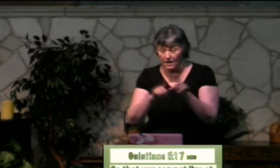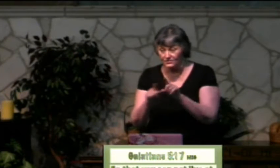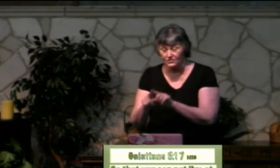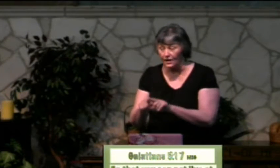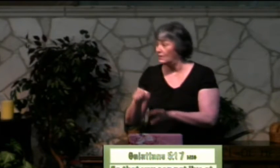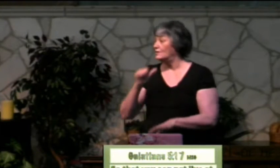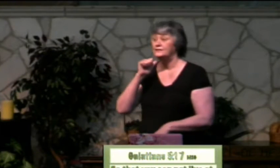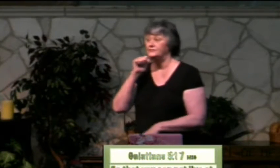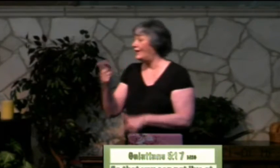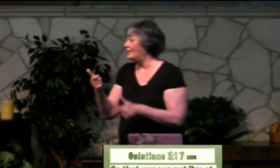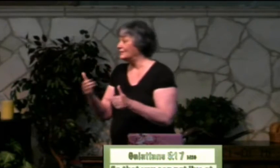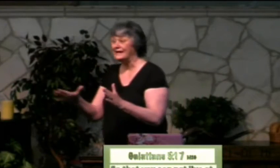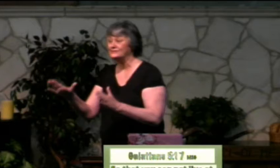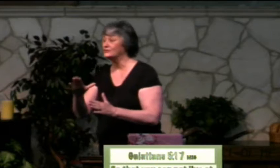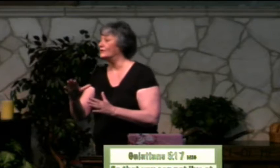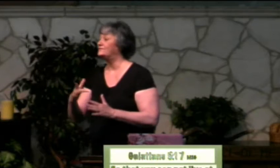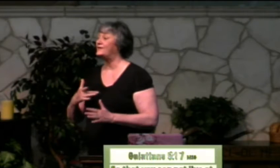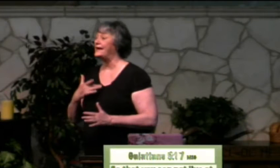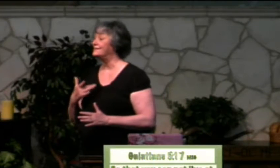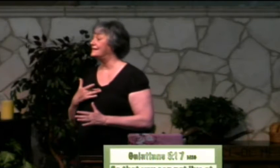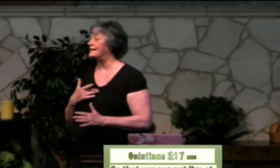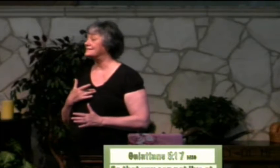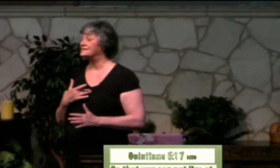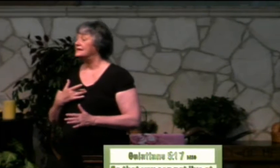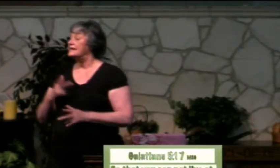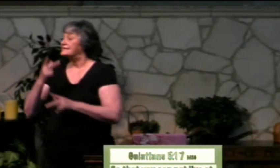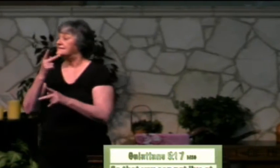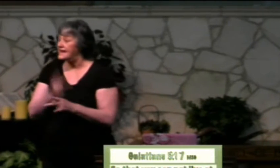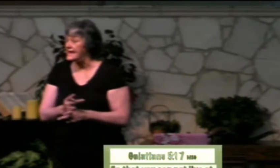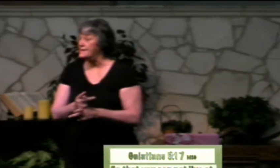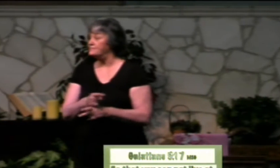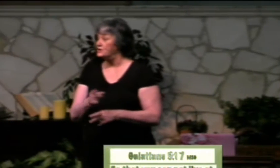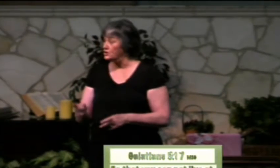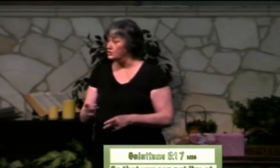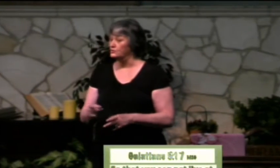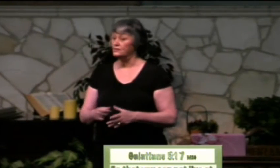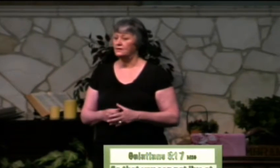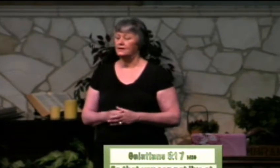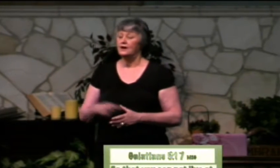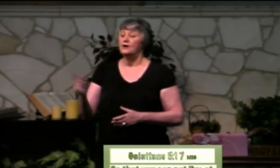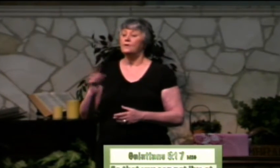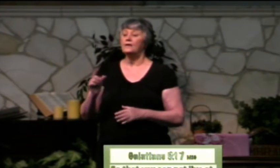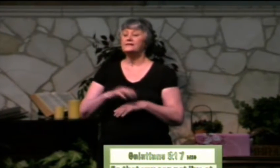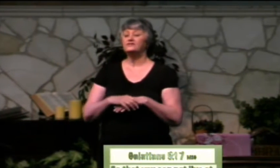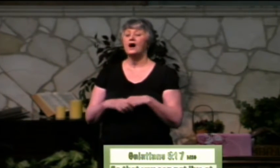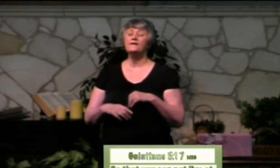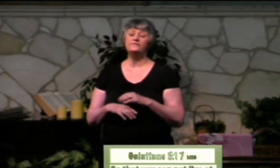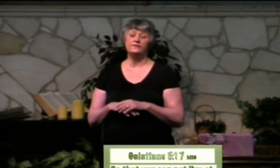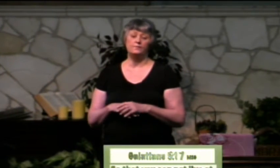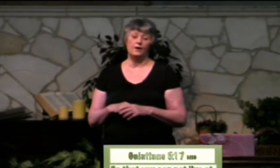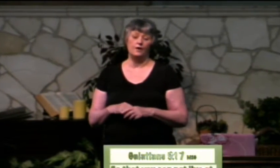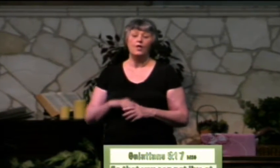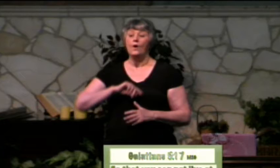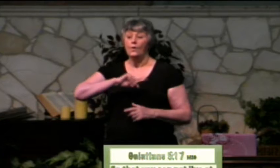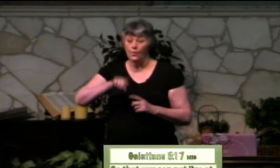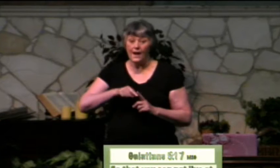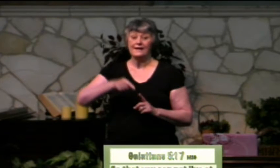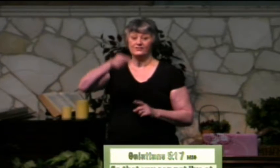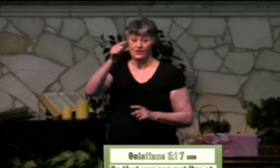Also, don't let your feelings keep you where it's comfortable when